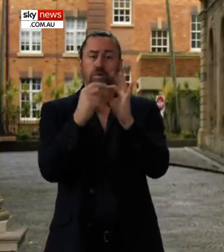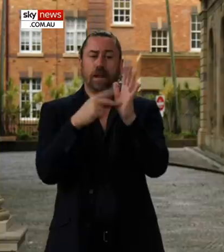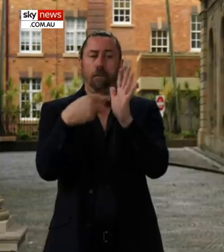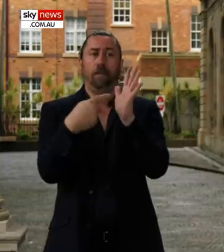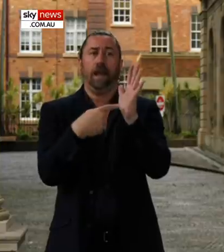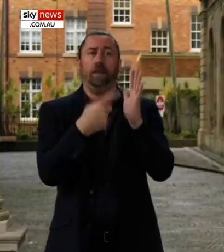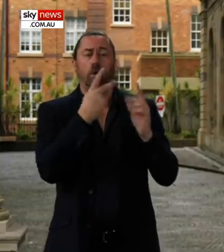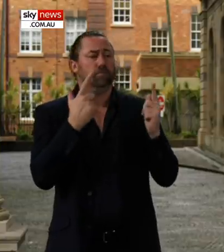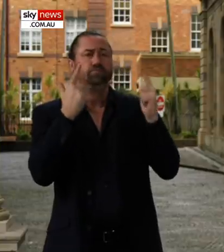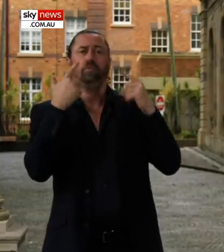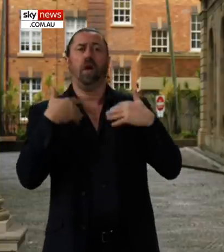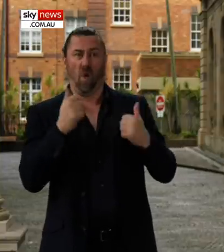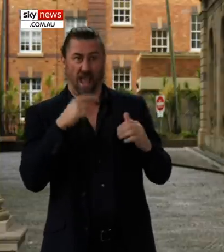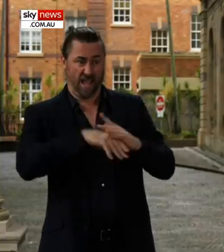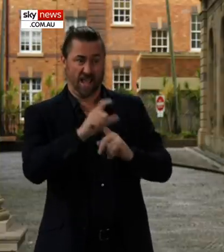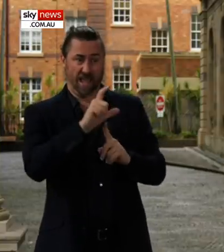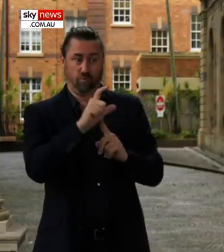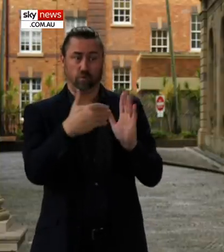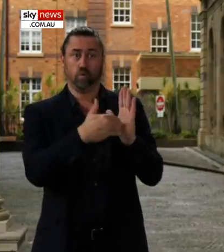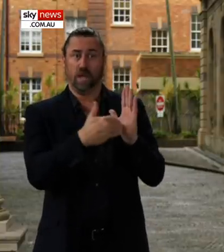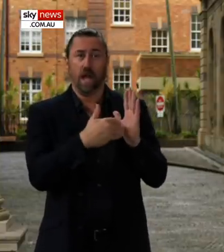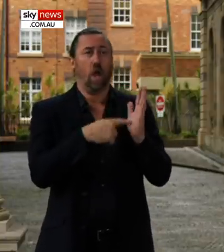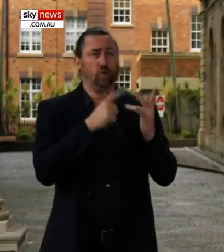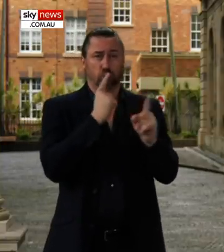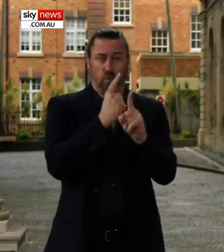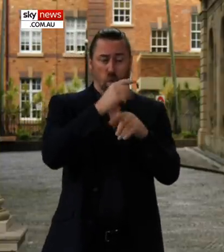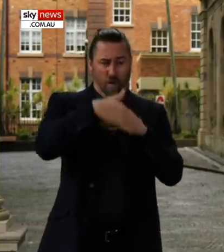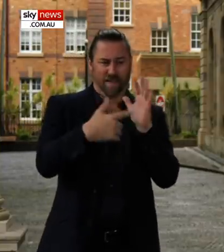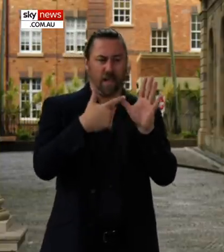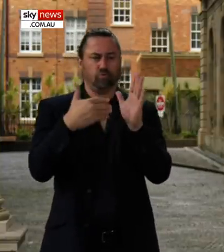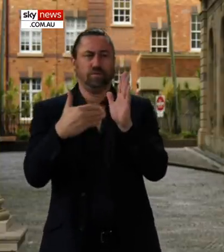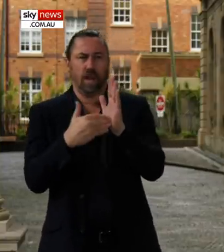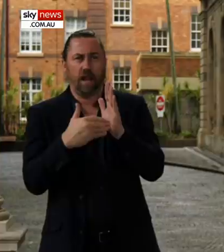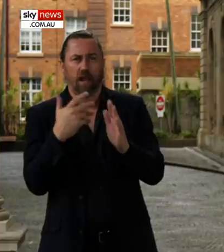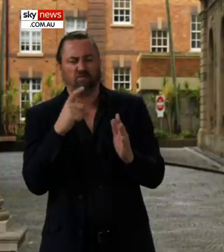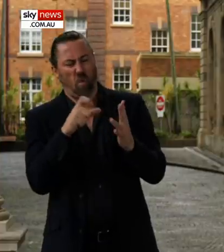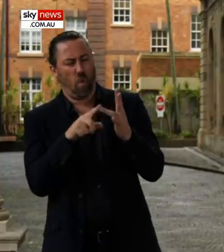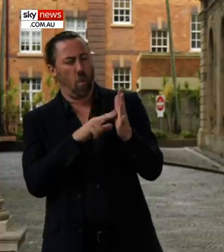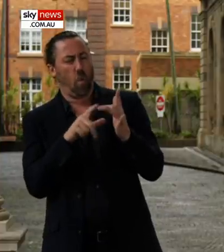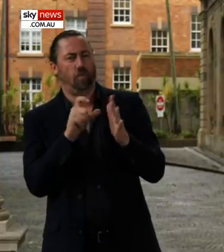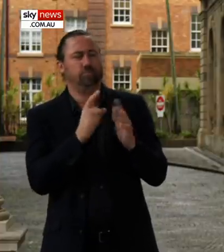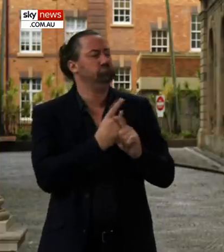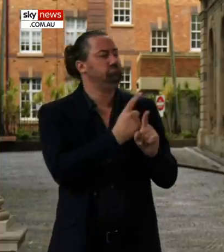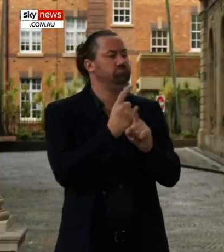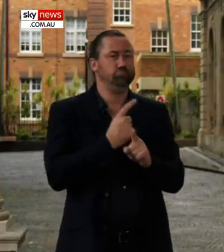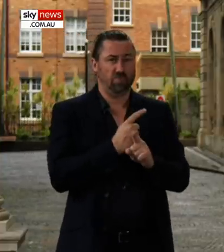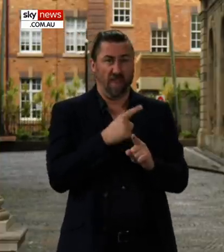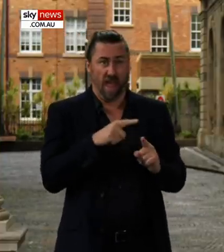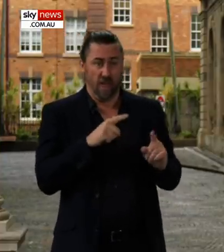talk more generally in relation to COVID and the vaccine, but they are raising this issue with their